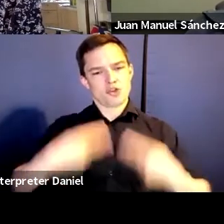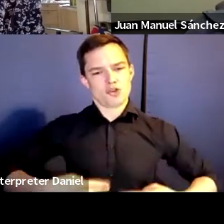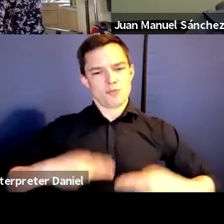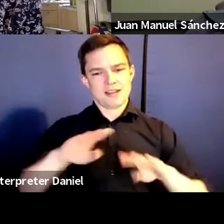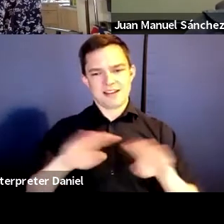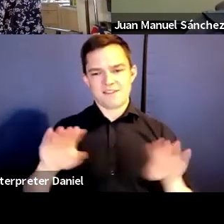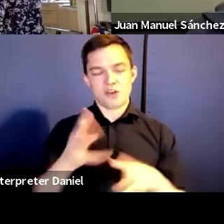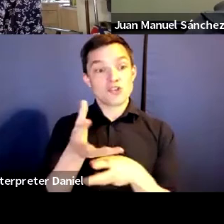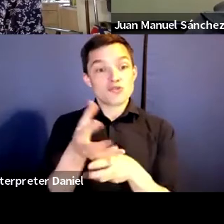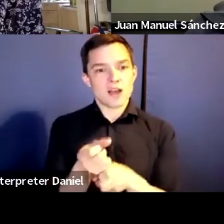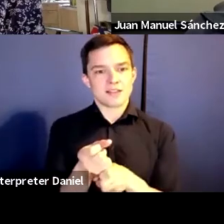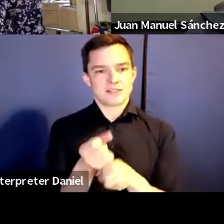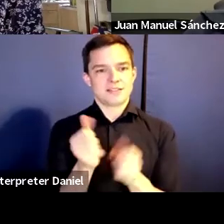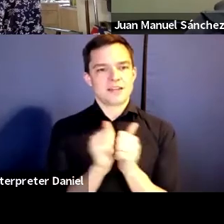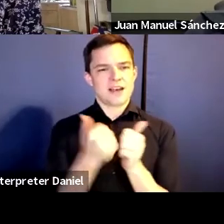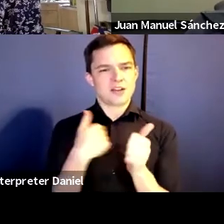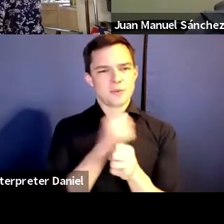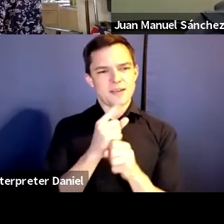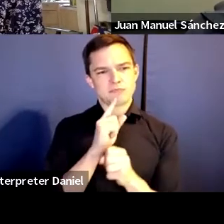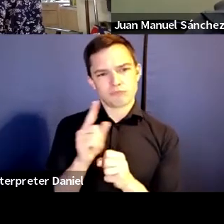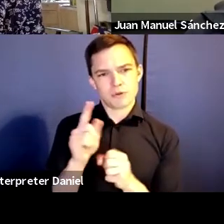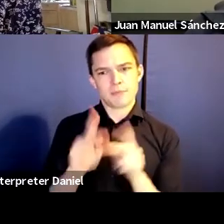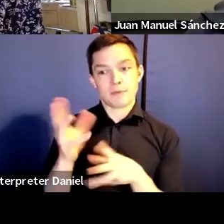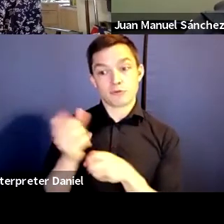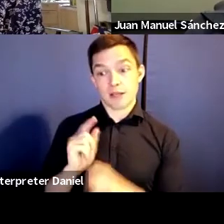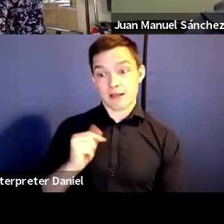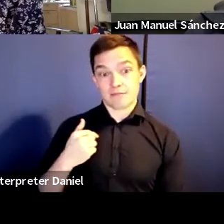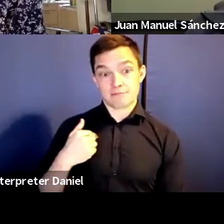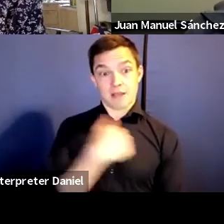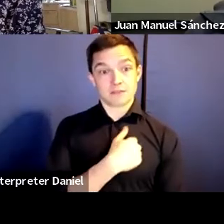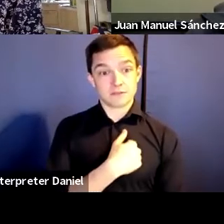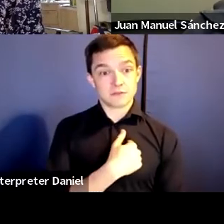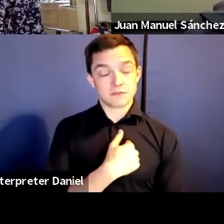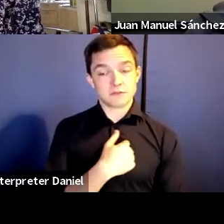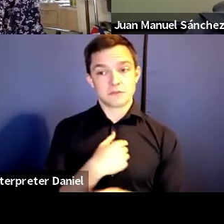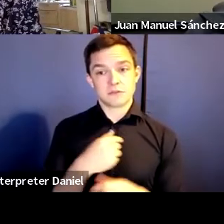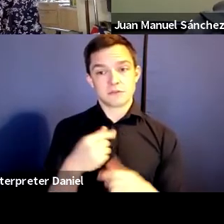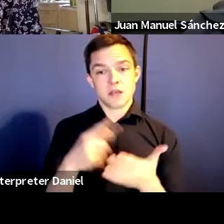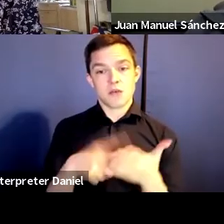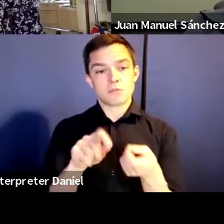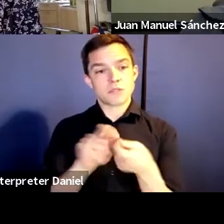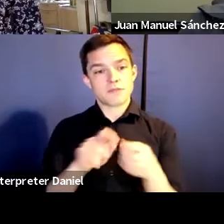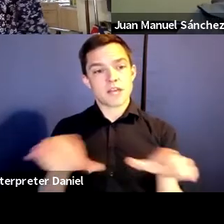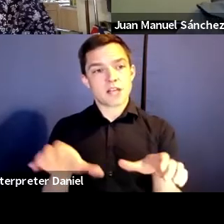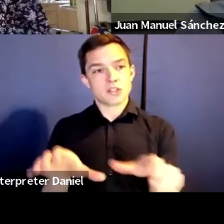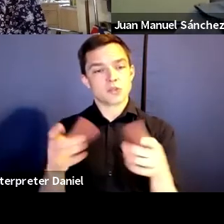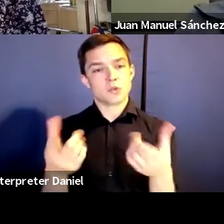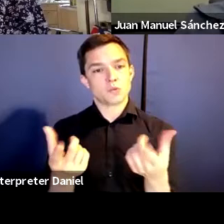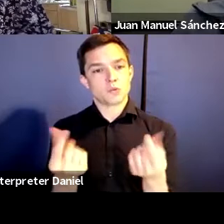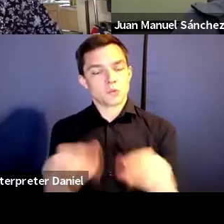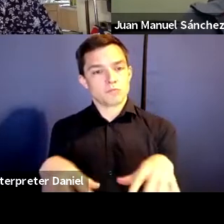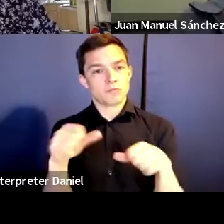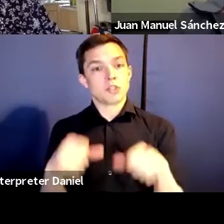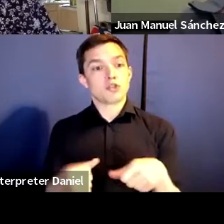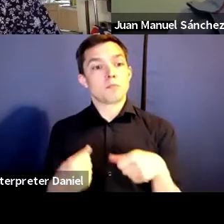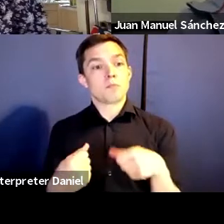trust. How do we ensure that people can trust us? And what specific actions are we taking to promote